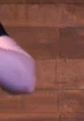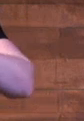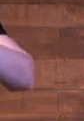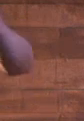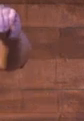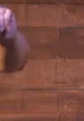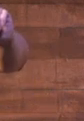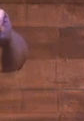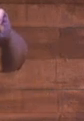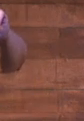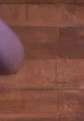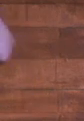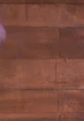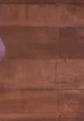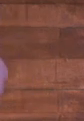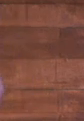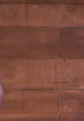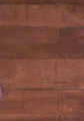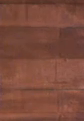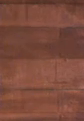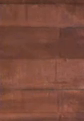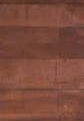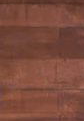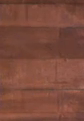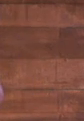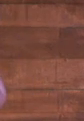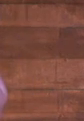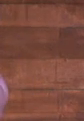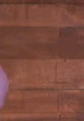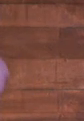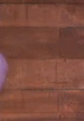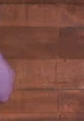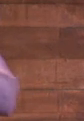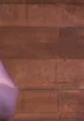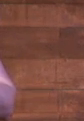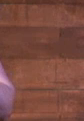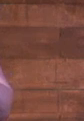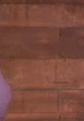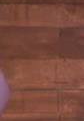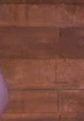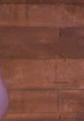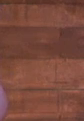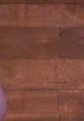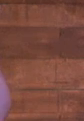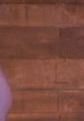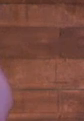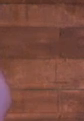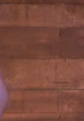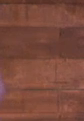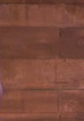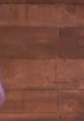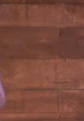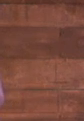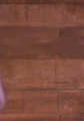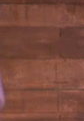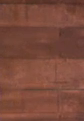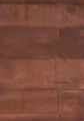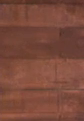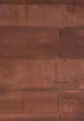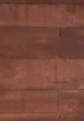carry a very awesome responsibility, and that is of sharing the good news of Jesus